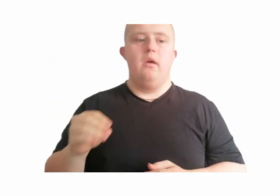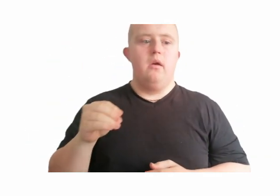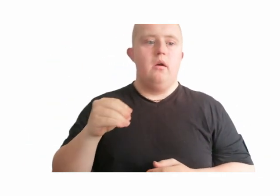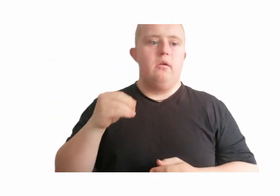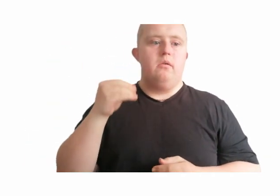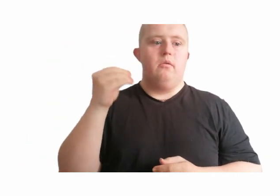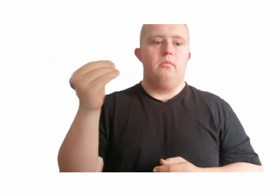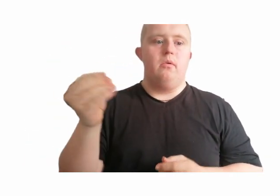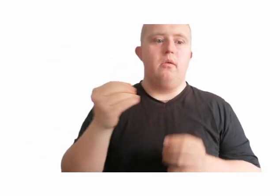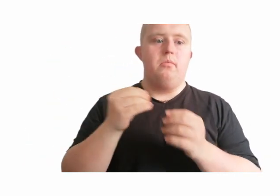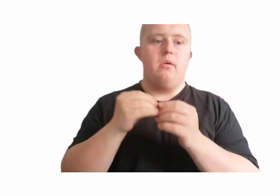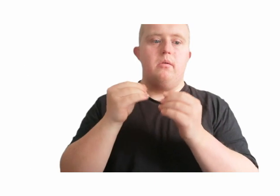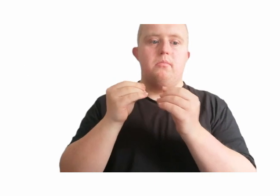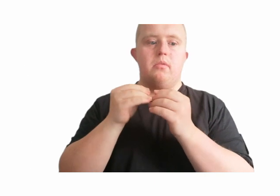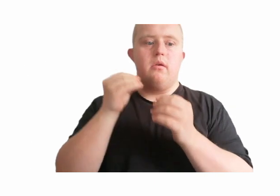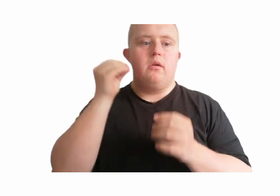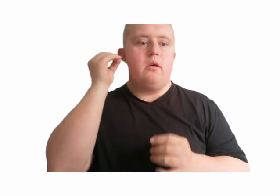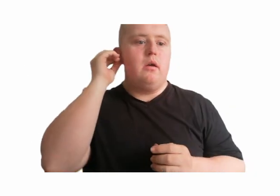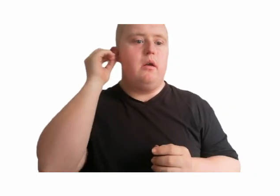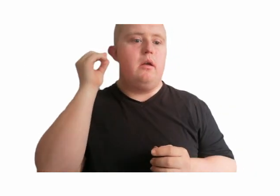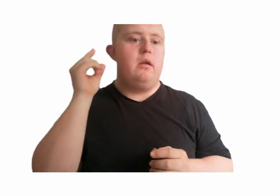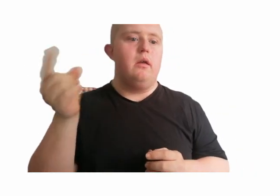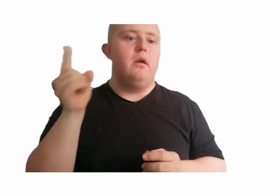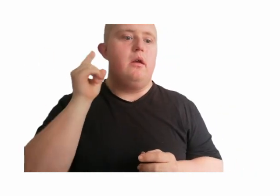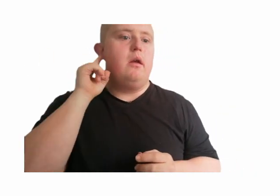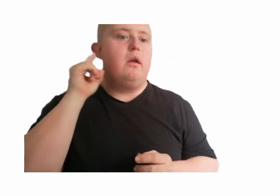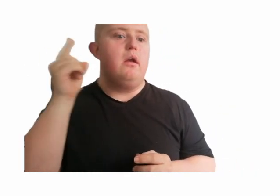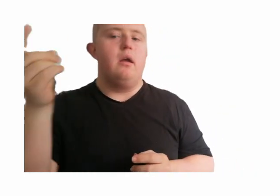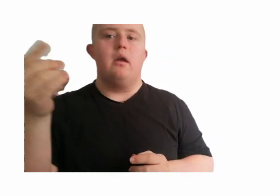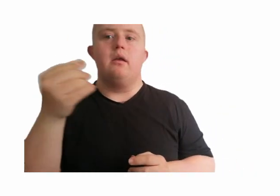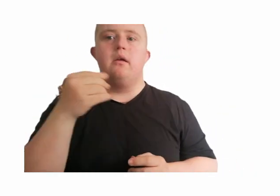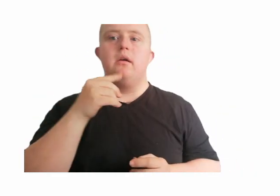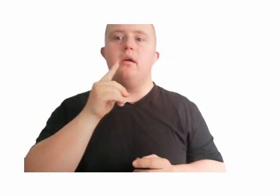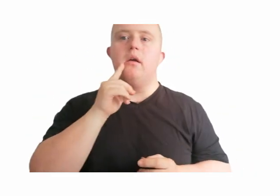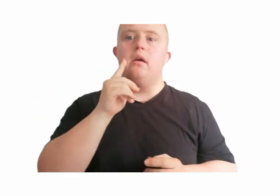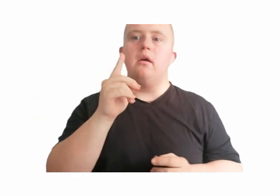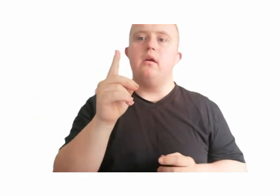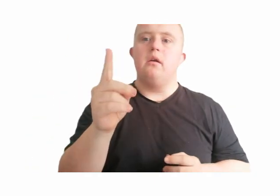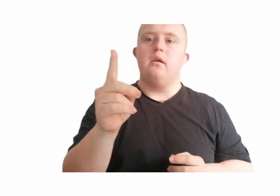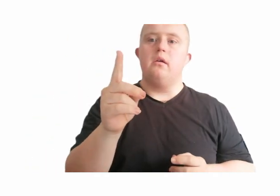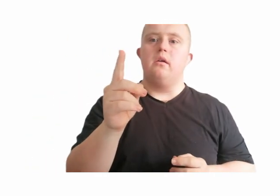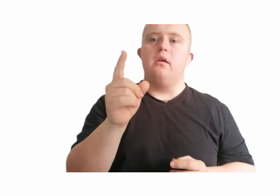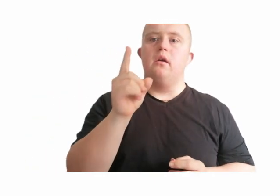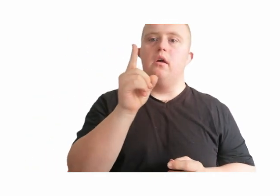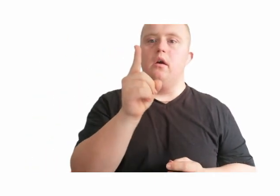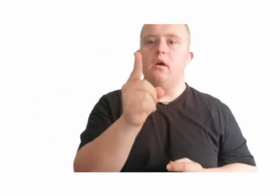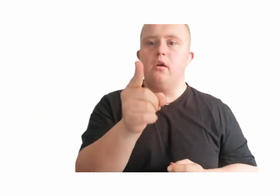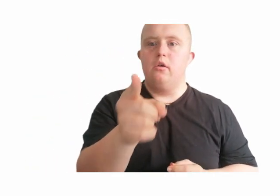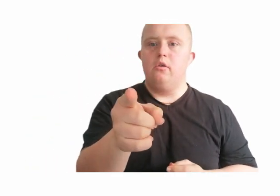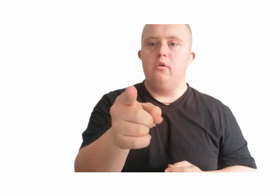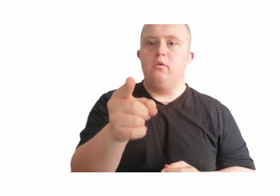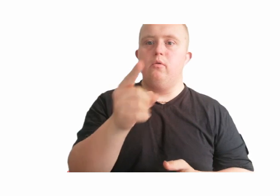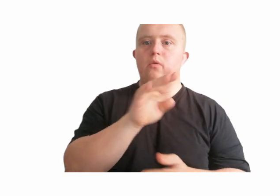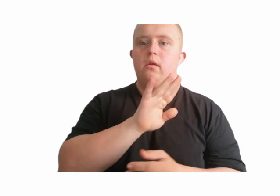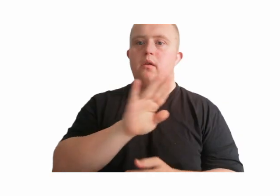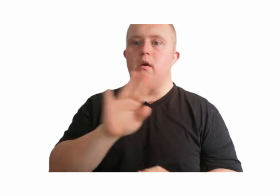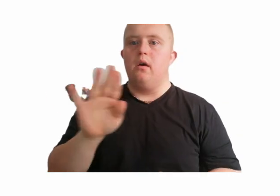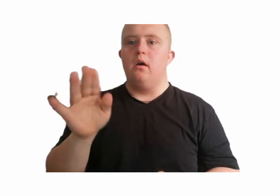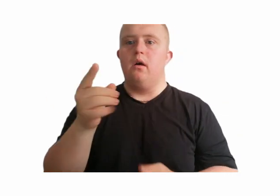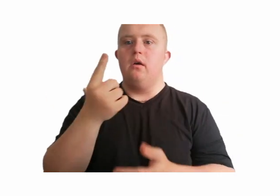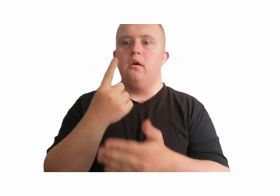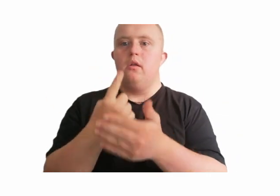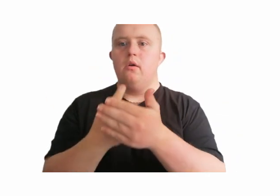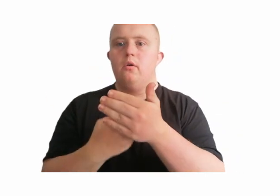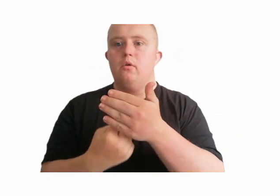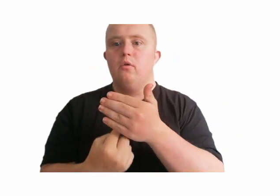There's so many whistles in my ear and says That you are